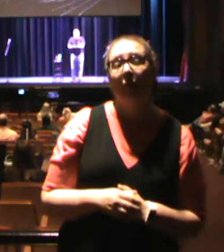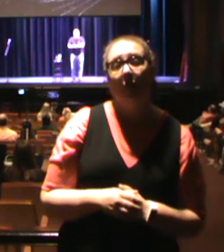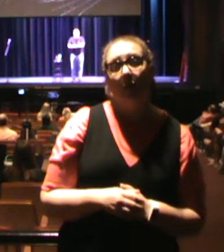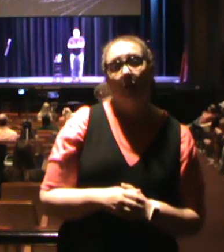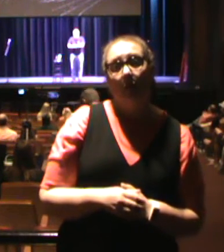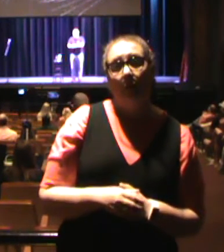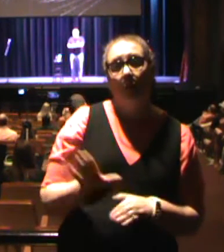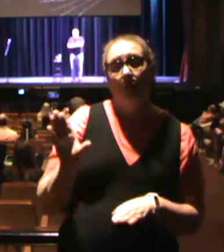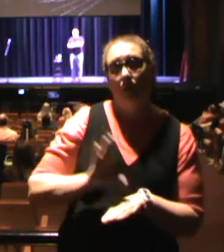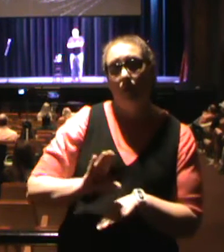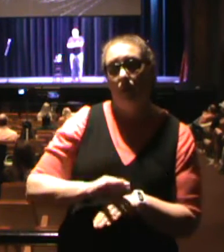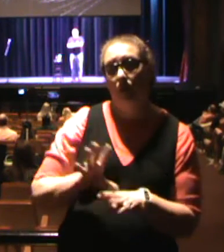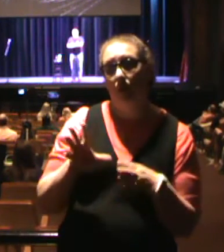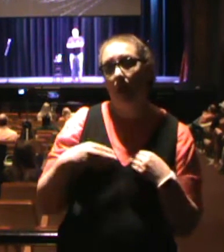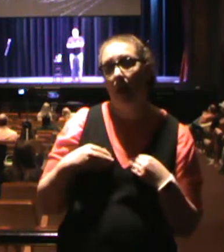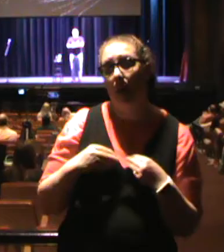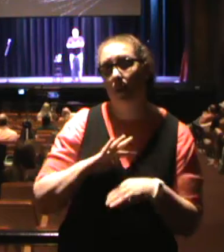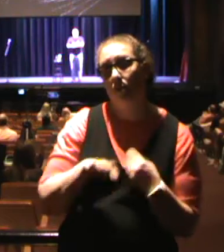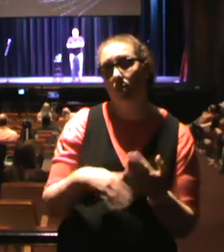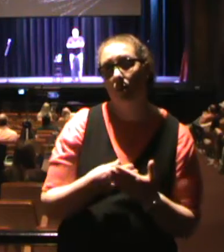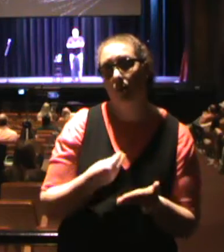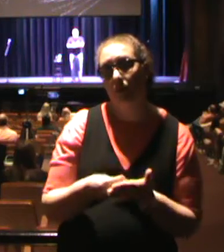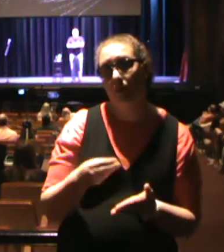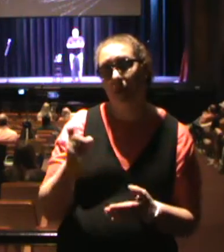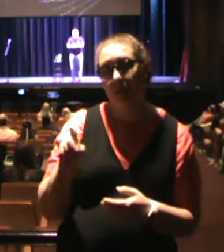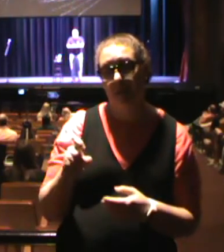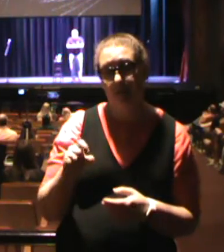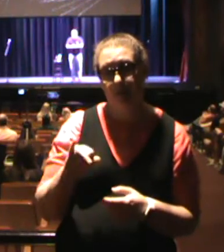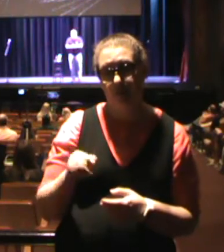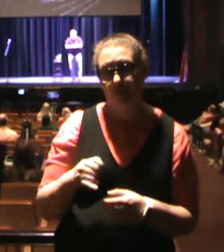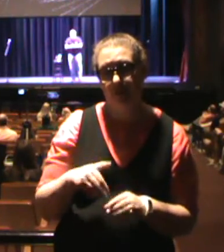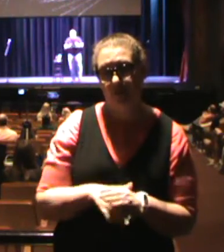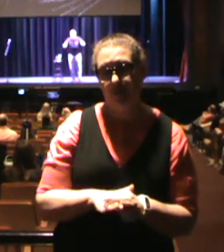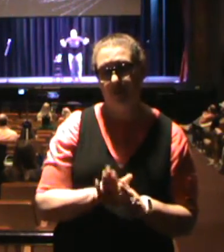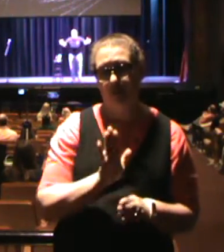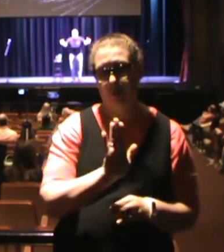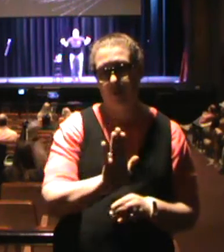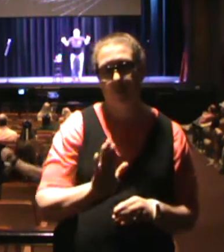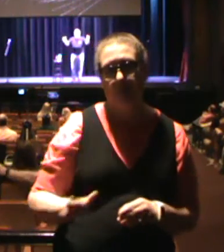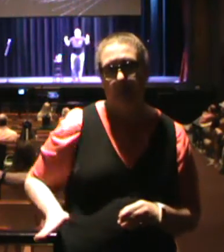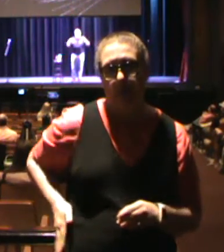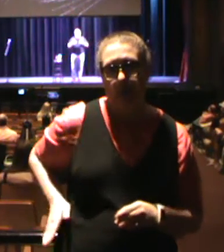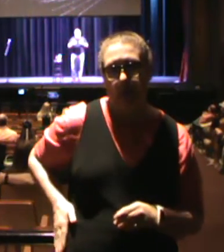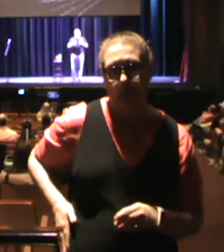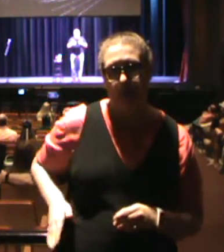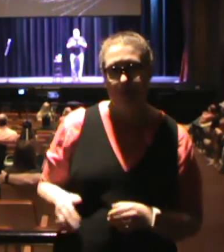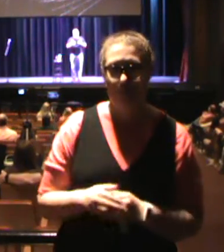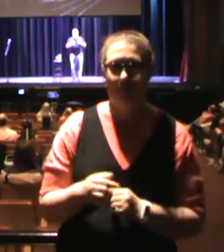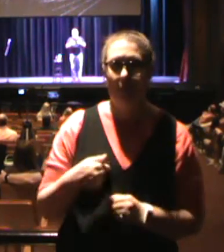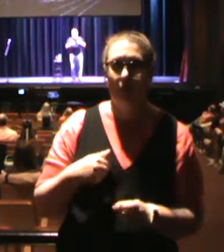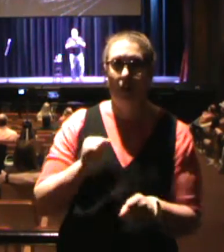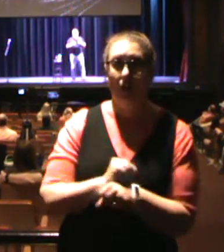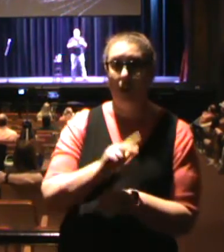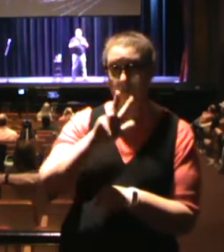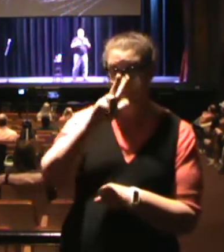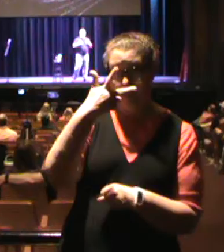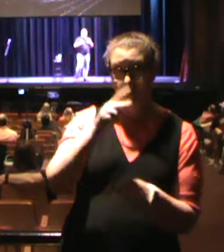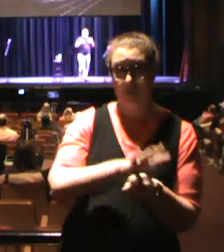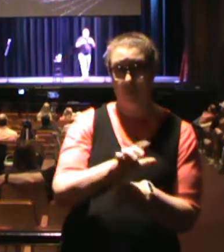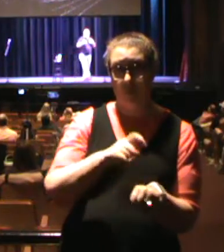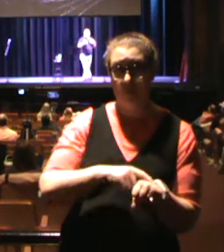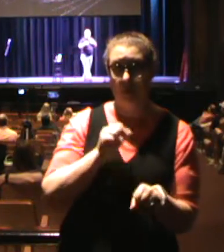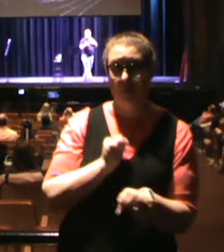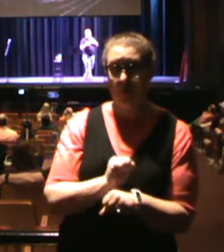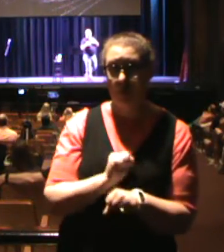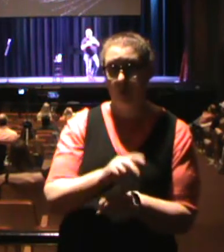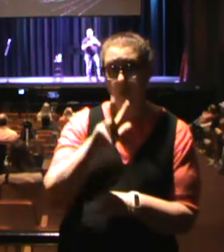is that the church has all the money it needs. It's just in your pockets. For me, I work three full-time jobs. I